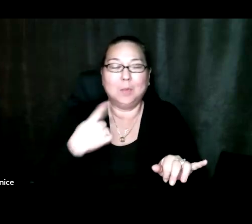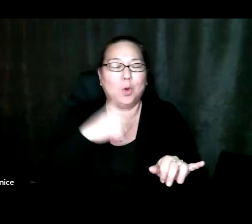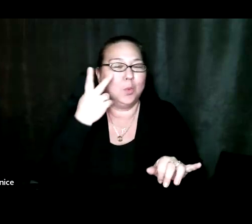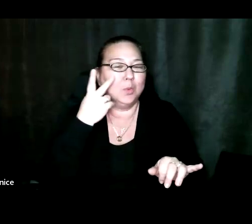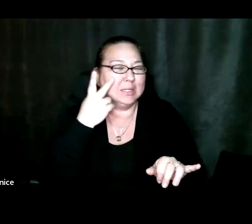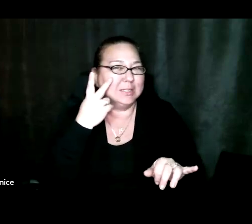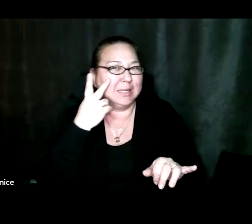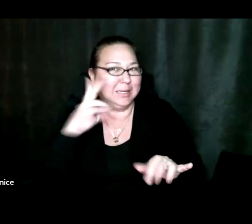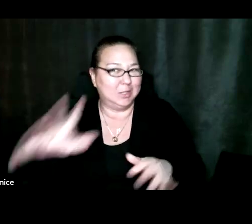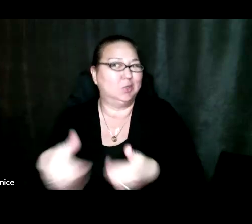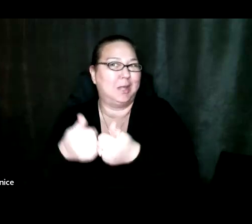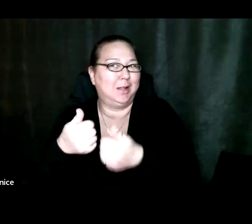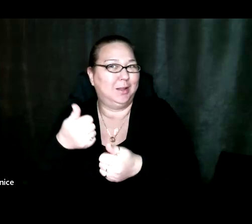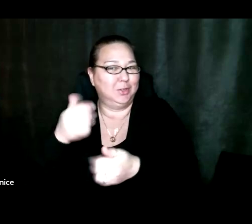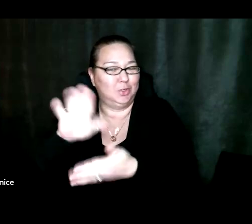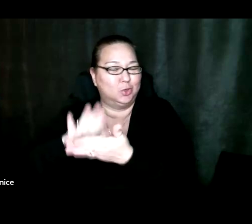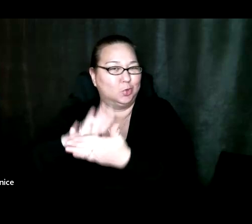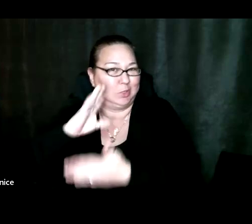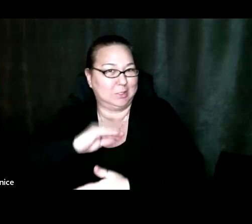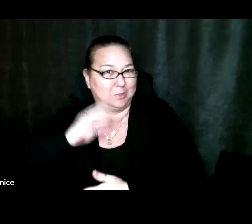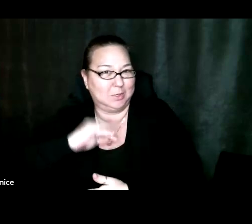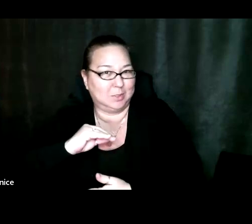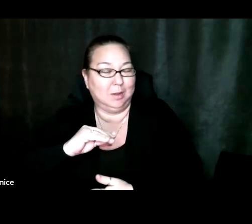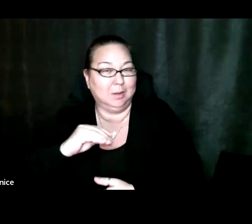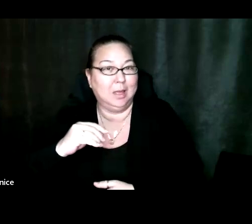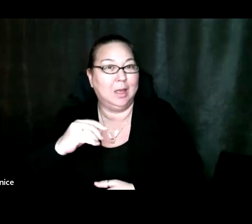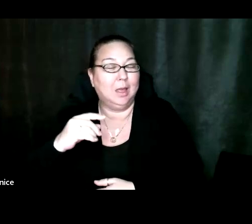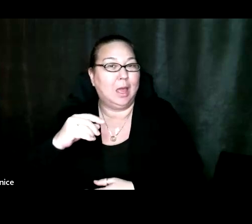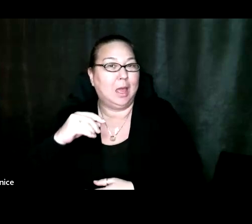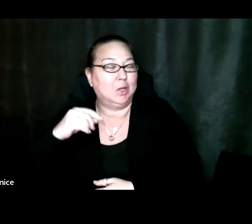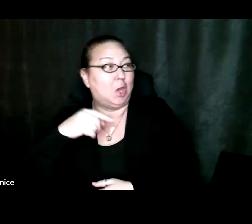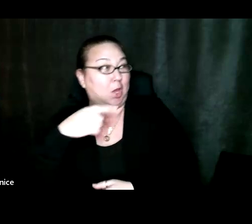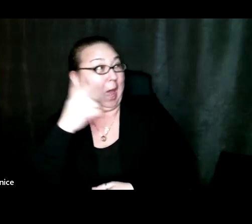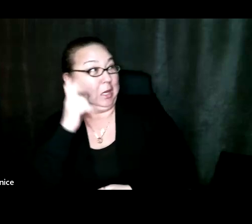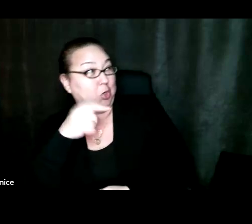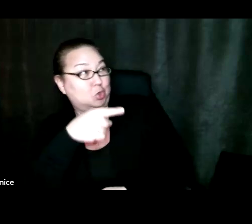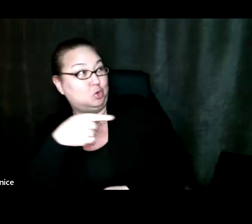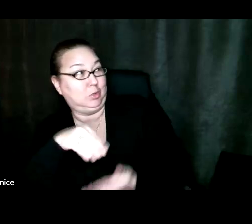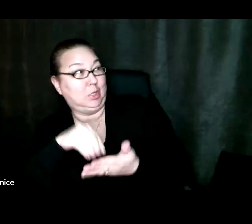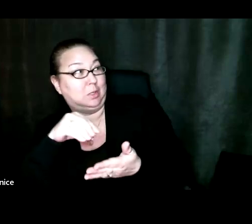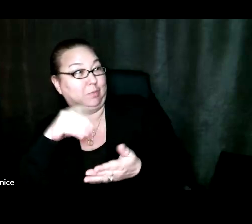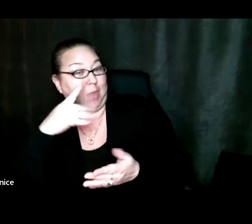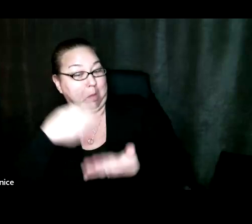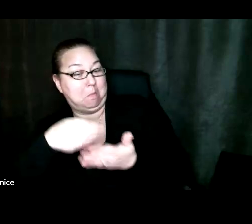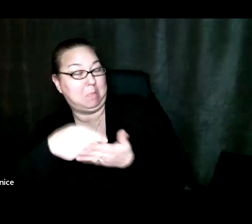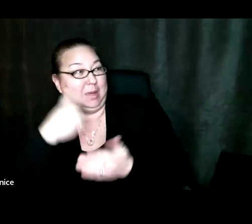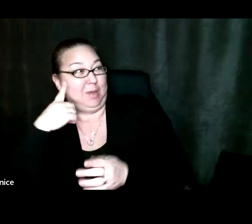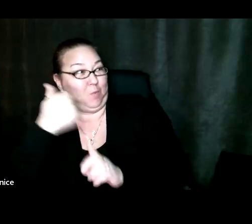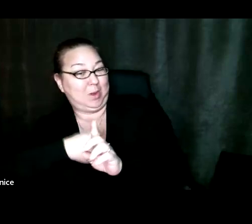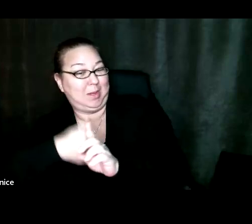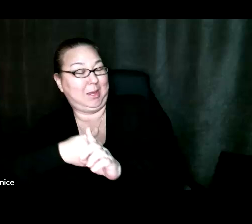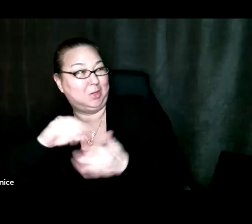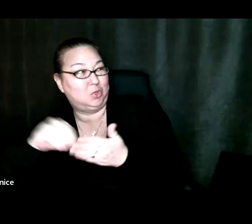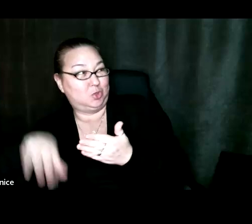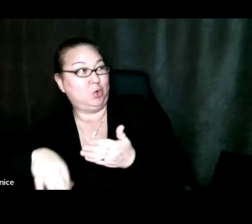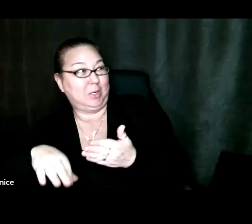would be going through. And they would say, I hear you that our dollar per pupil might be right, but come see what we're experiencing. And